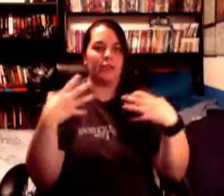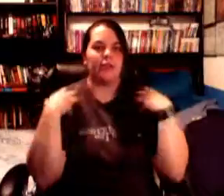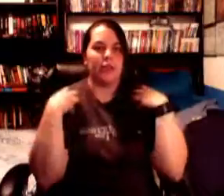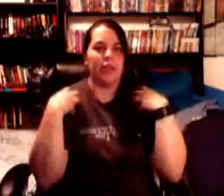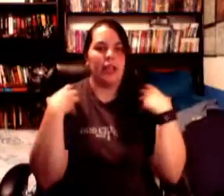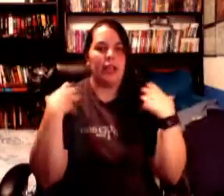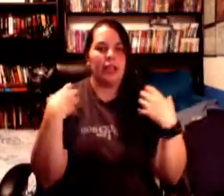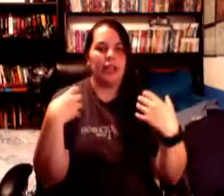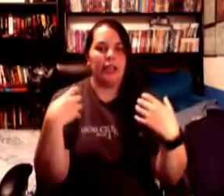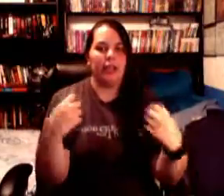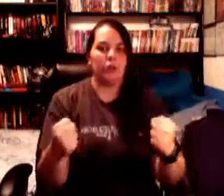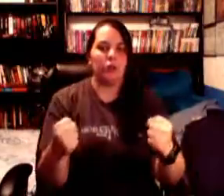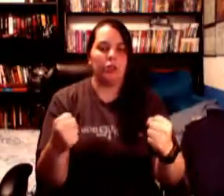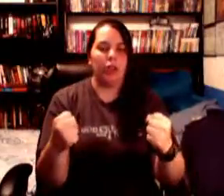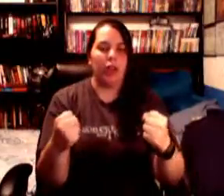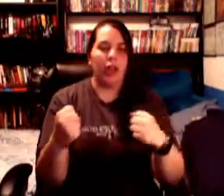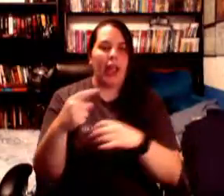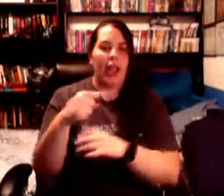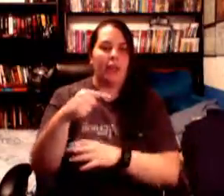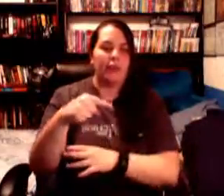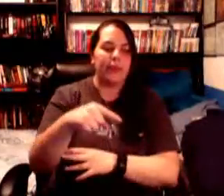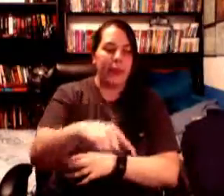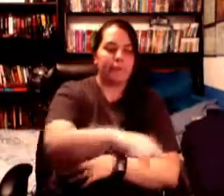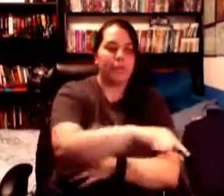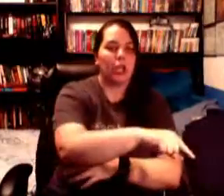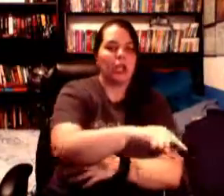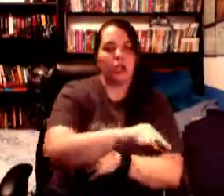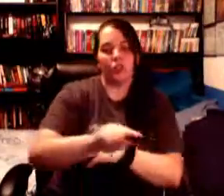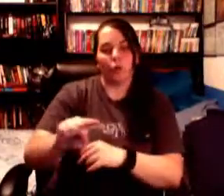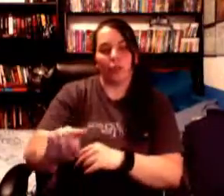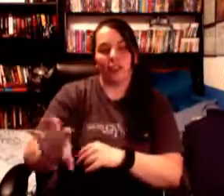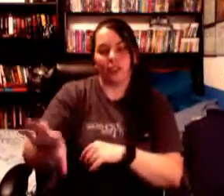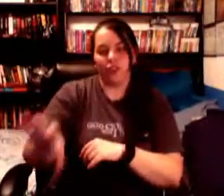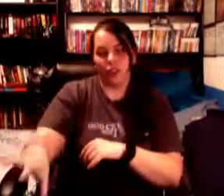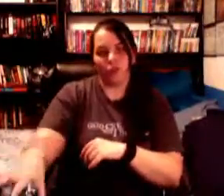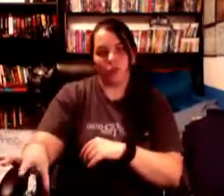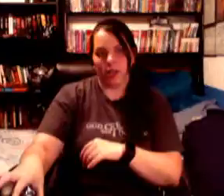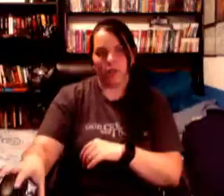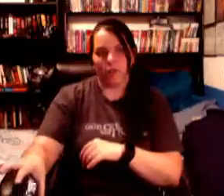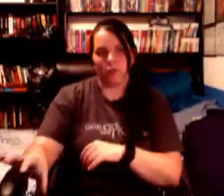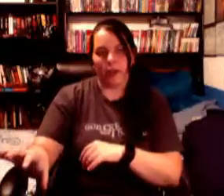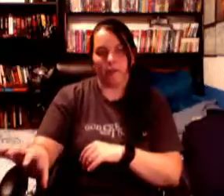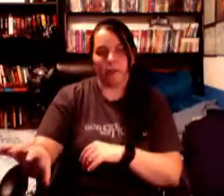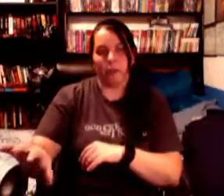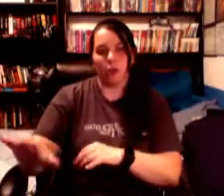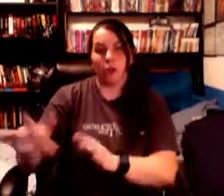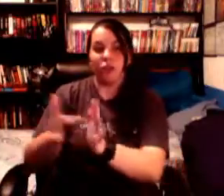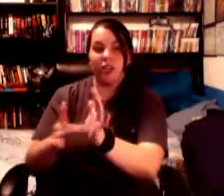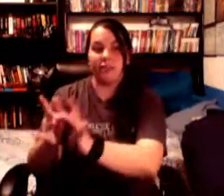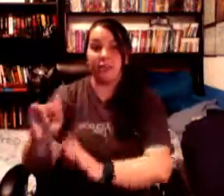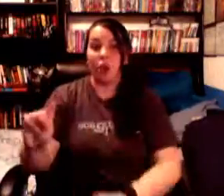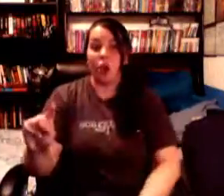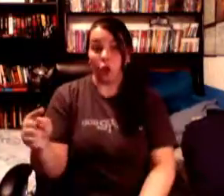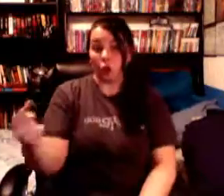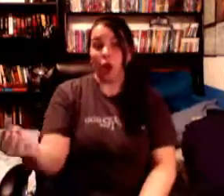S. Healed, and then them. So we're going to set Jesus right here to the right. Remember, Jesus, the